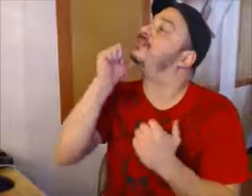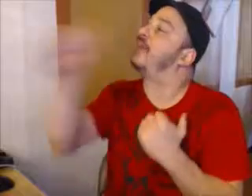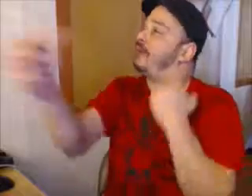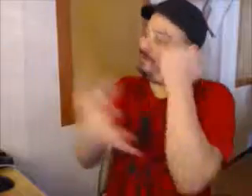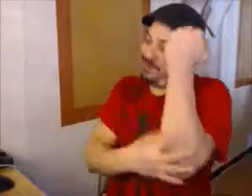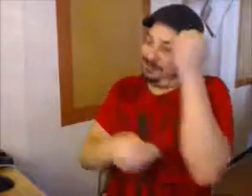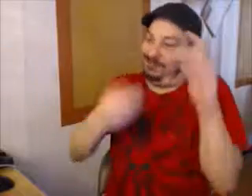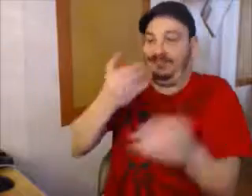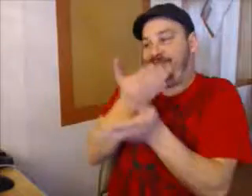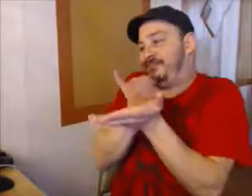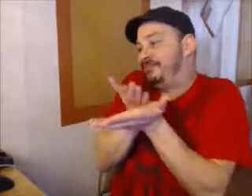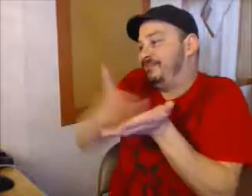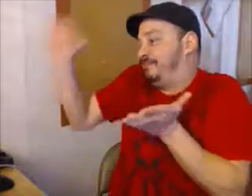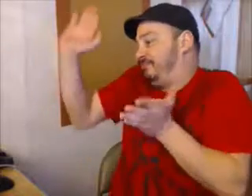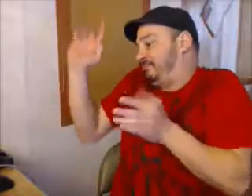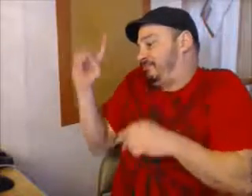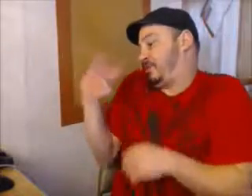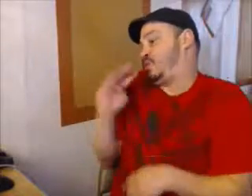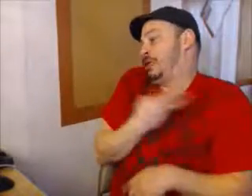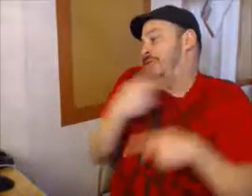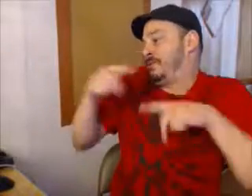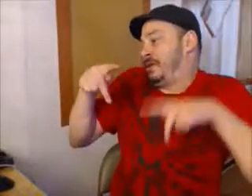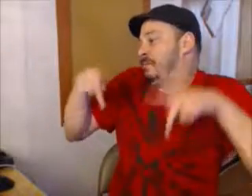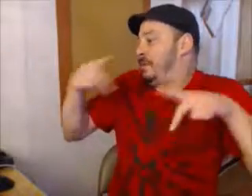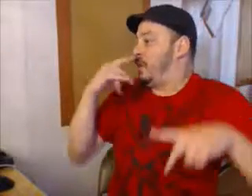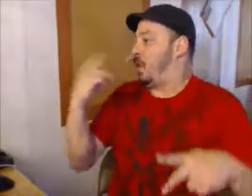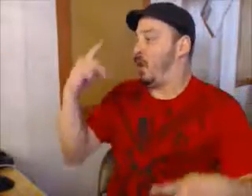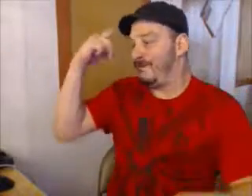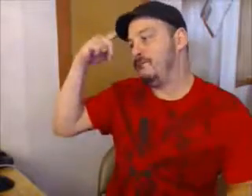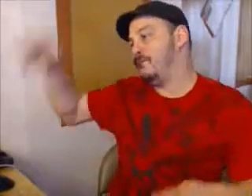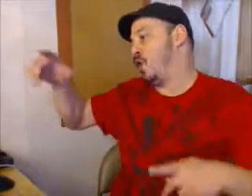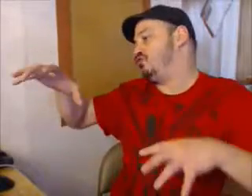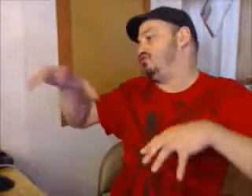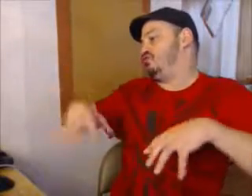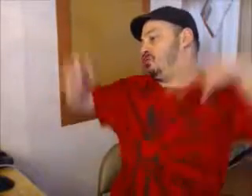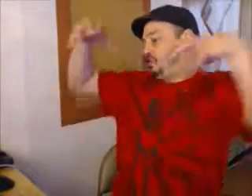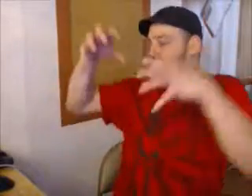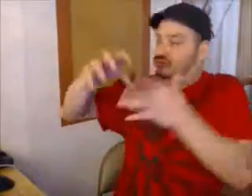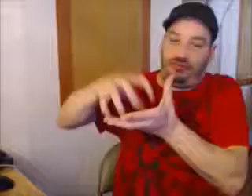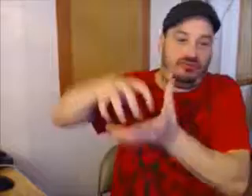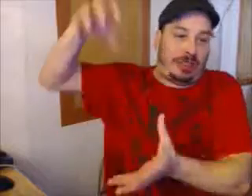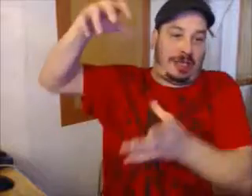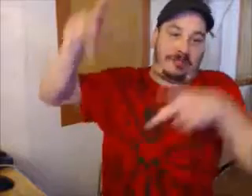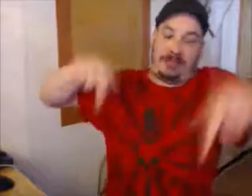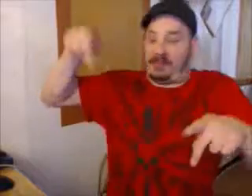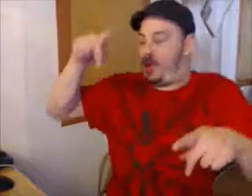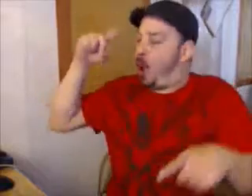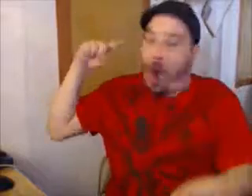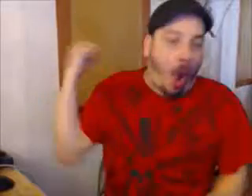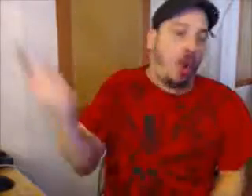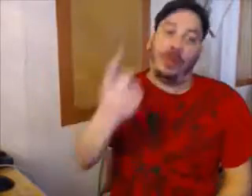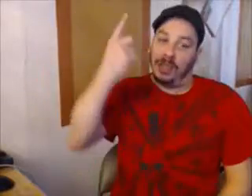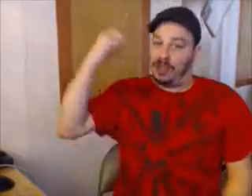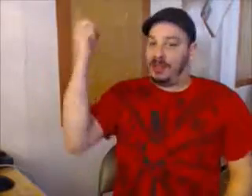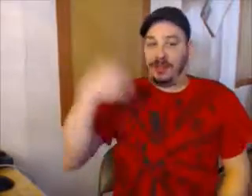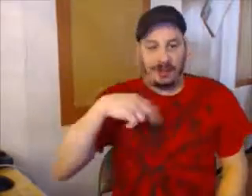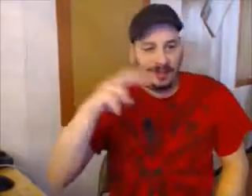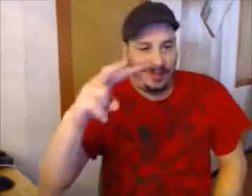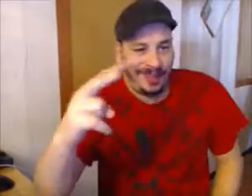fact Republicans will look at specifically the raising the taxes on those that return $50,000?